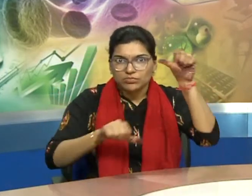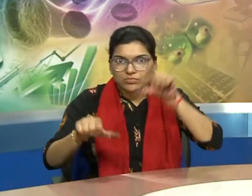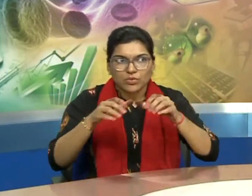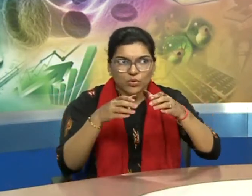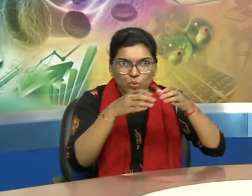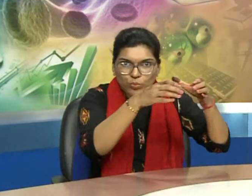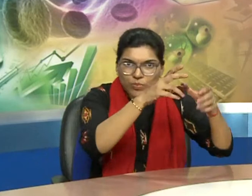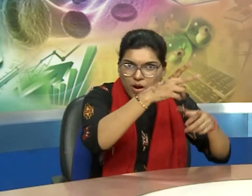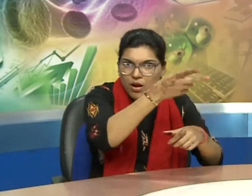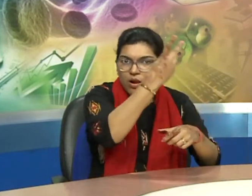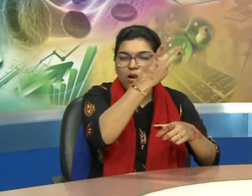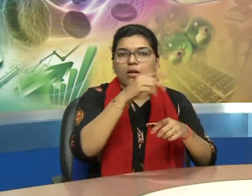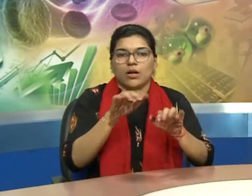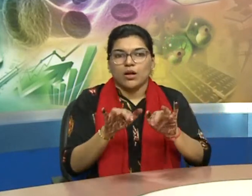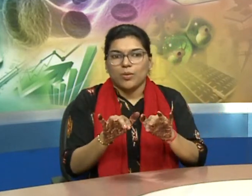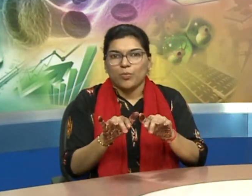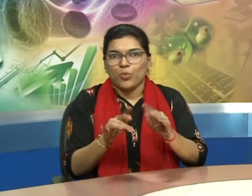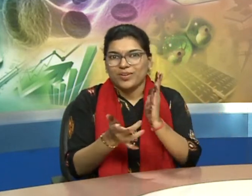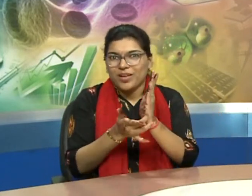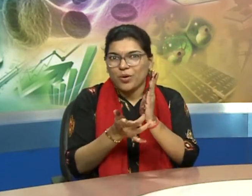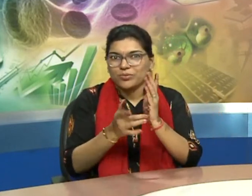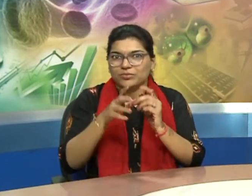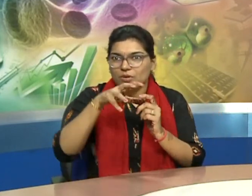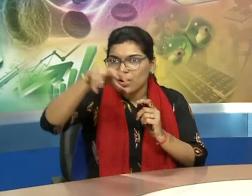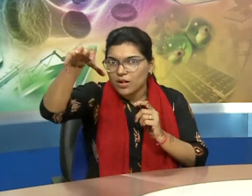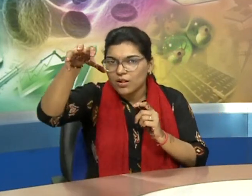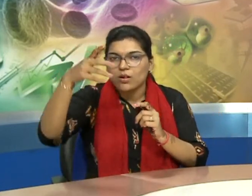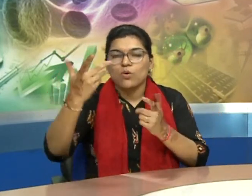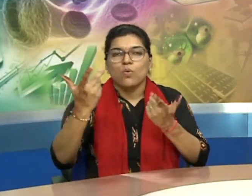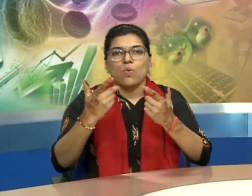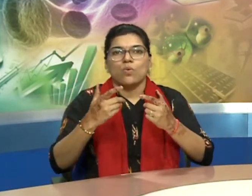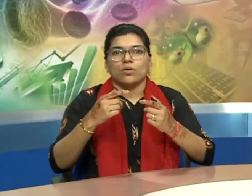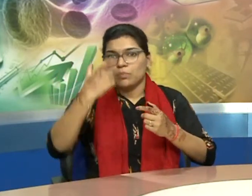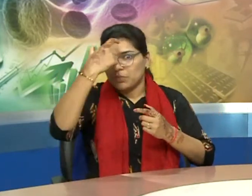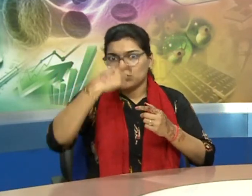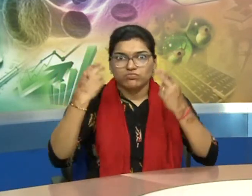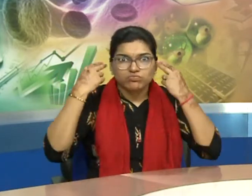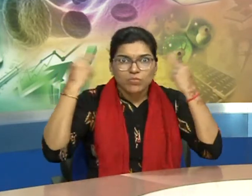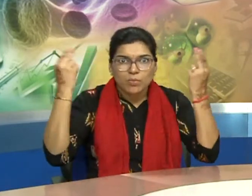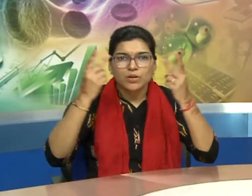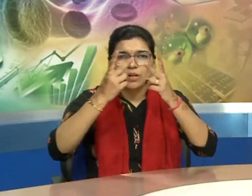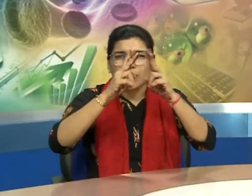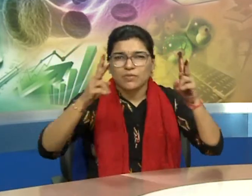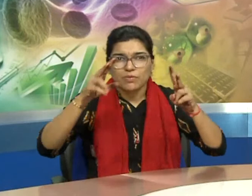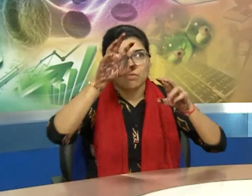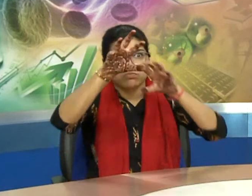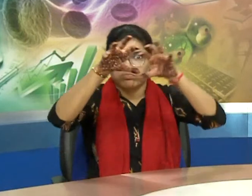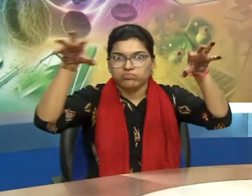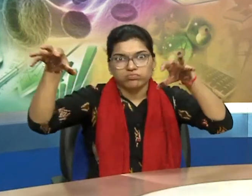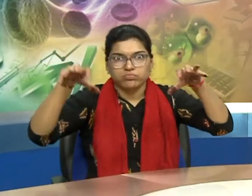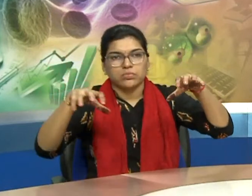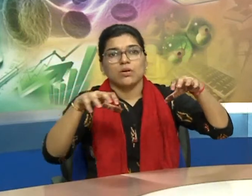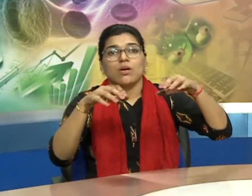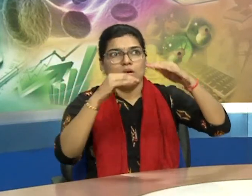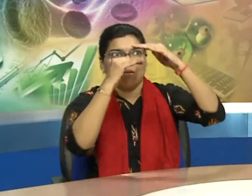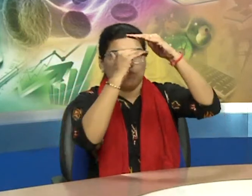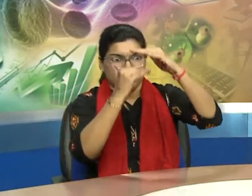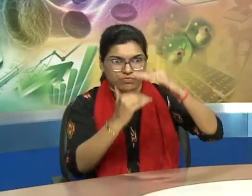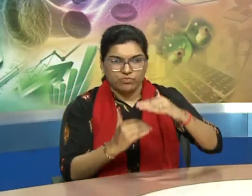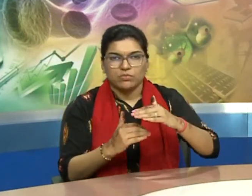Like we know that in library there are different shelves where books are kept for different subjects. So whenever